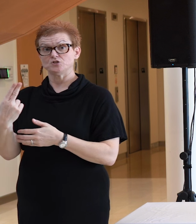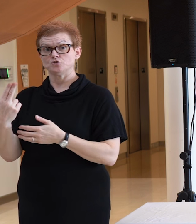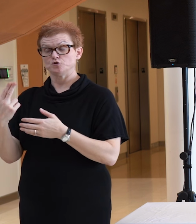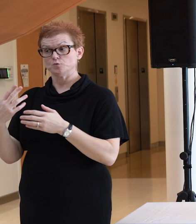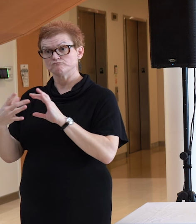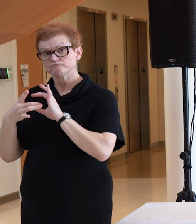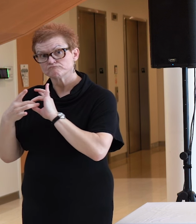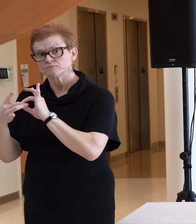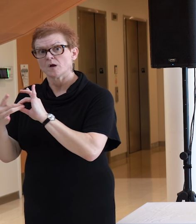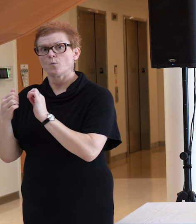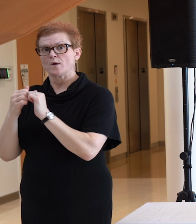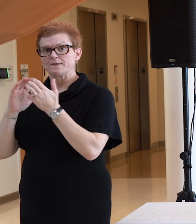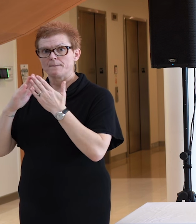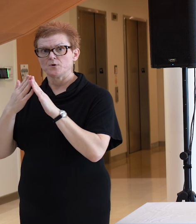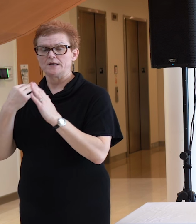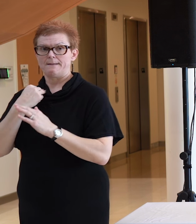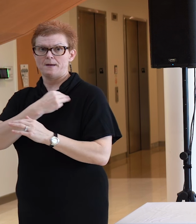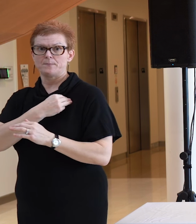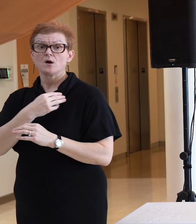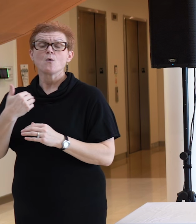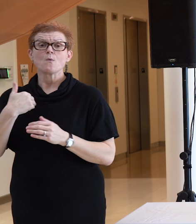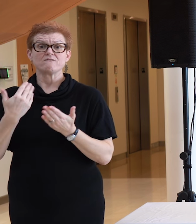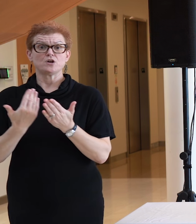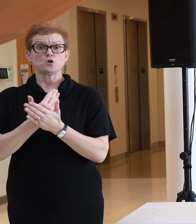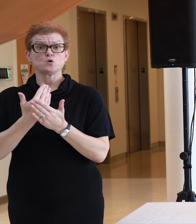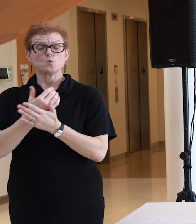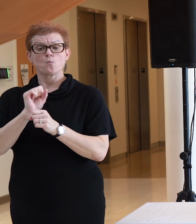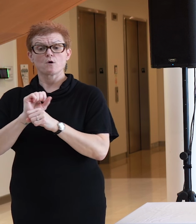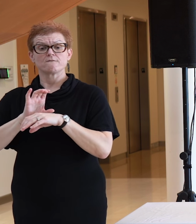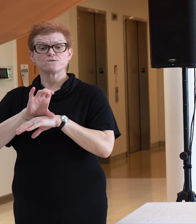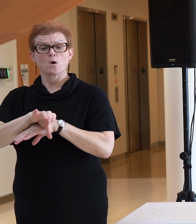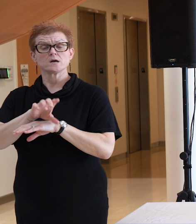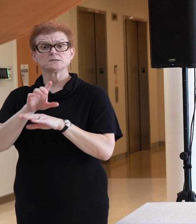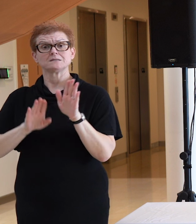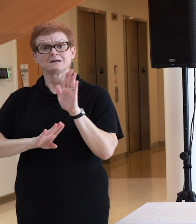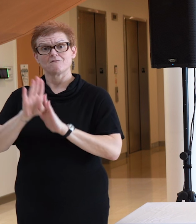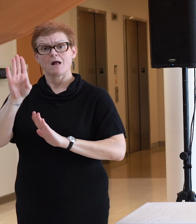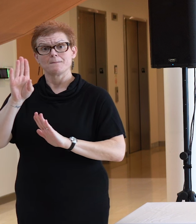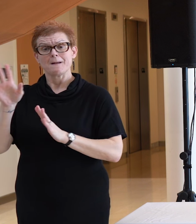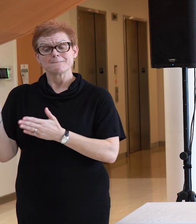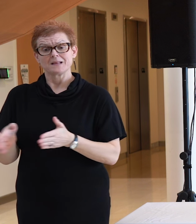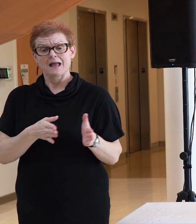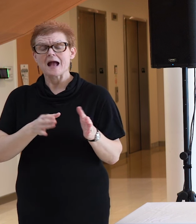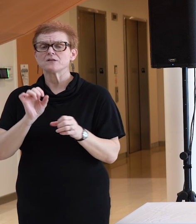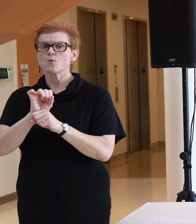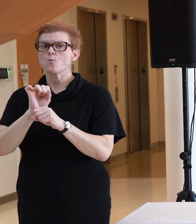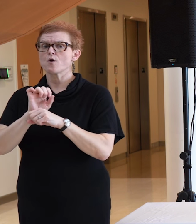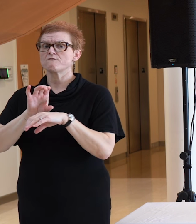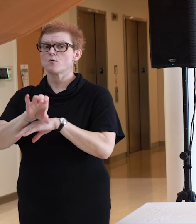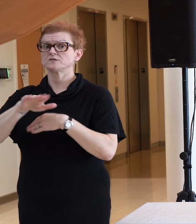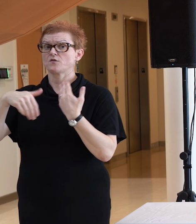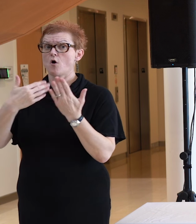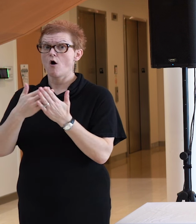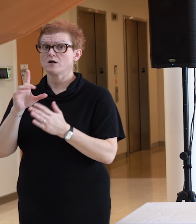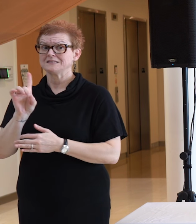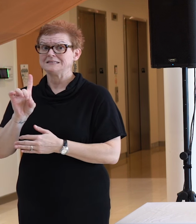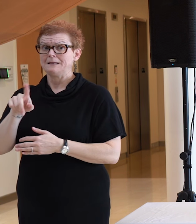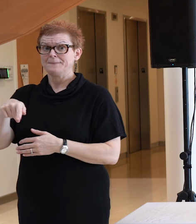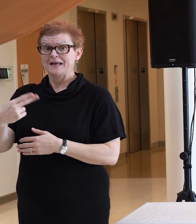members. We have a new workforce development plan. We'll be rolled out highlighting plans to invest in workforce to make all of DPH work